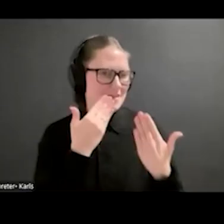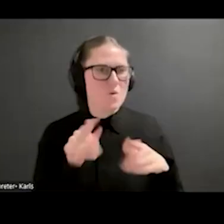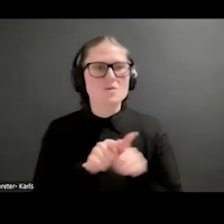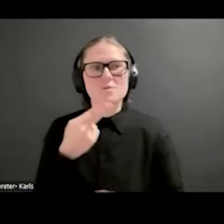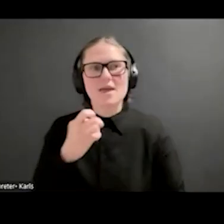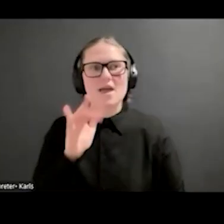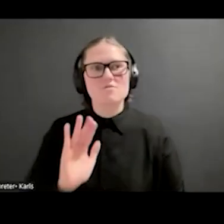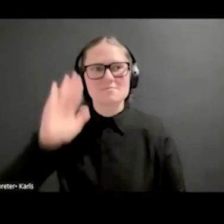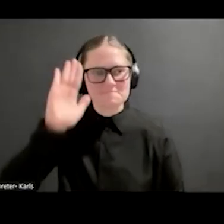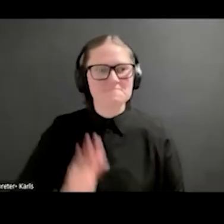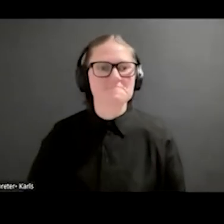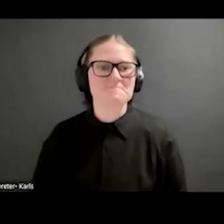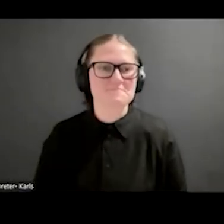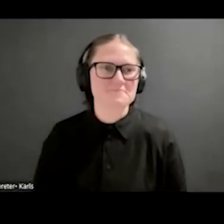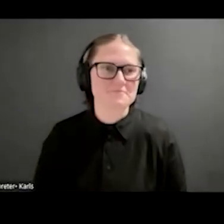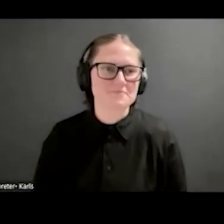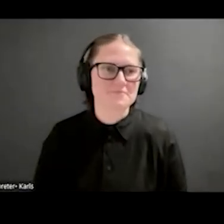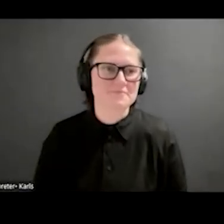with his hand up.